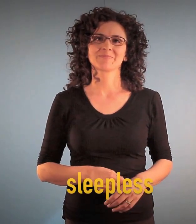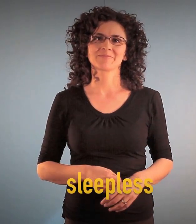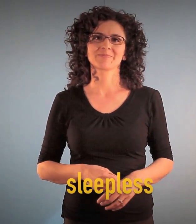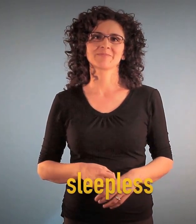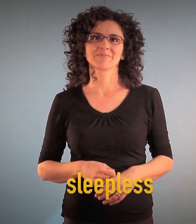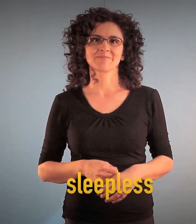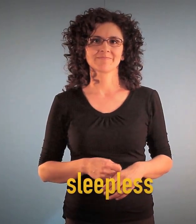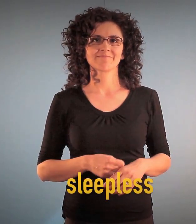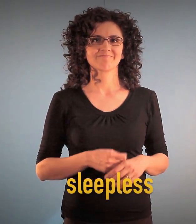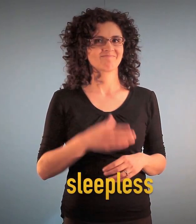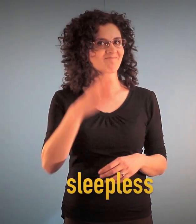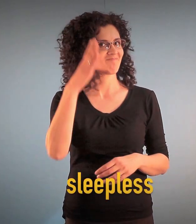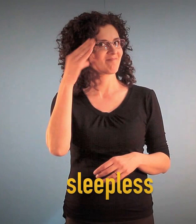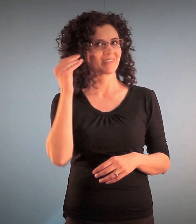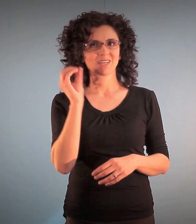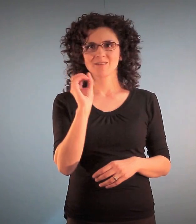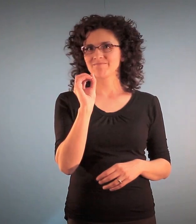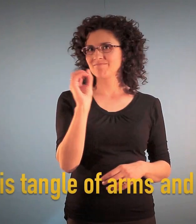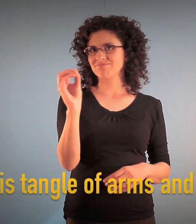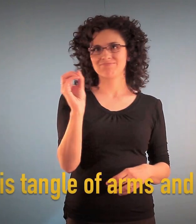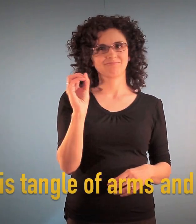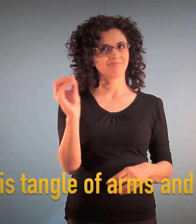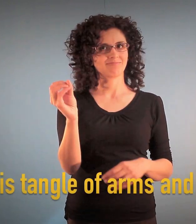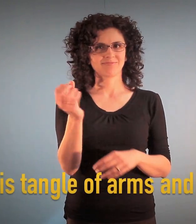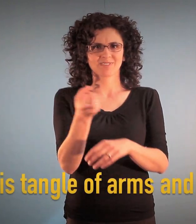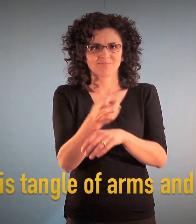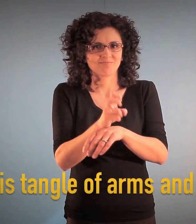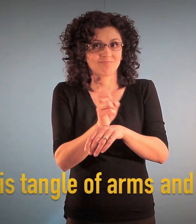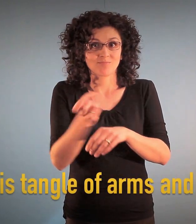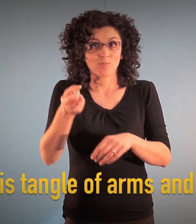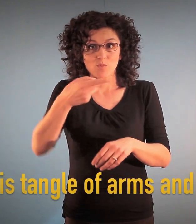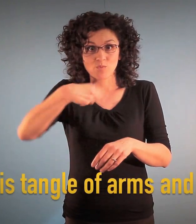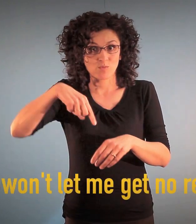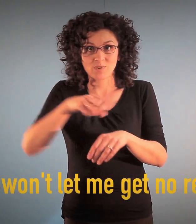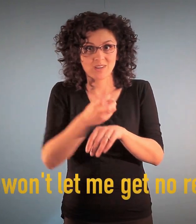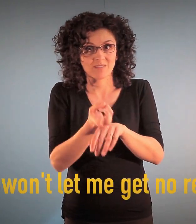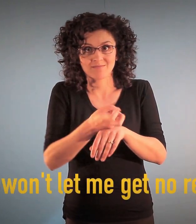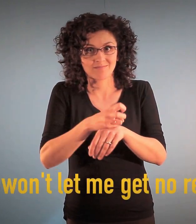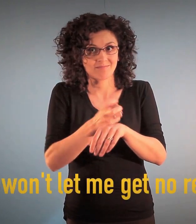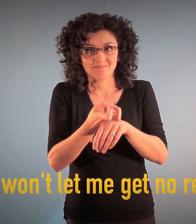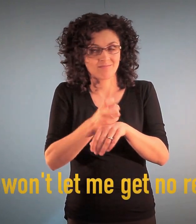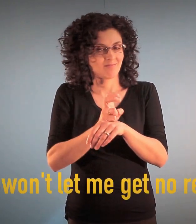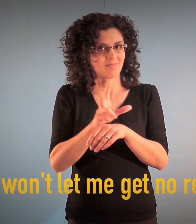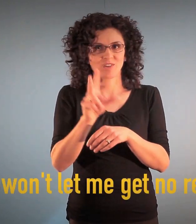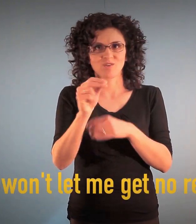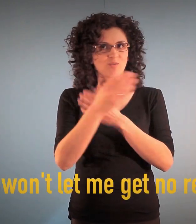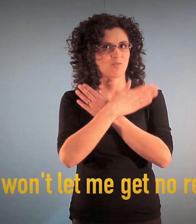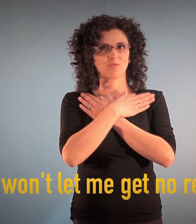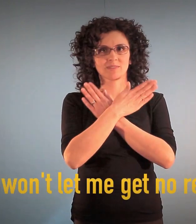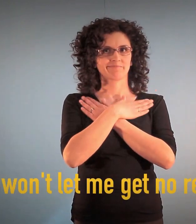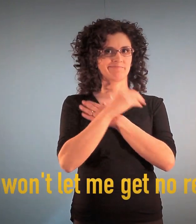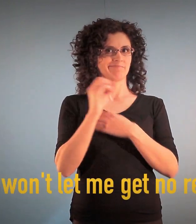Sleepless This tangle of arms and legs Won't let me get no rest